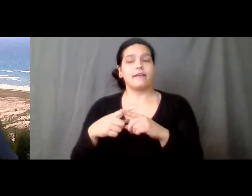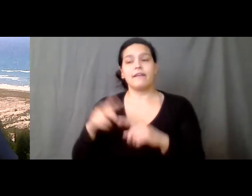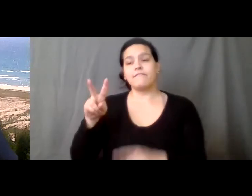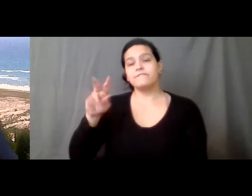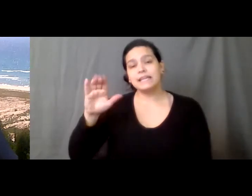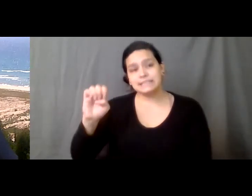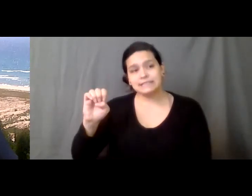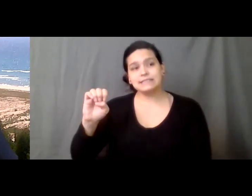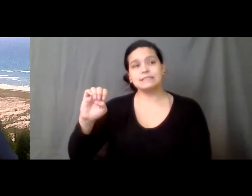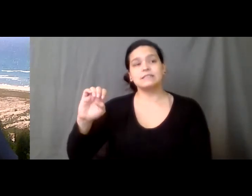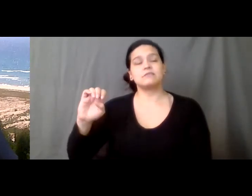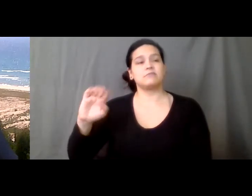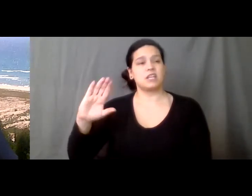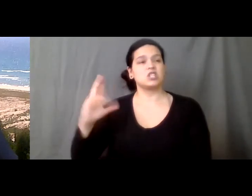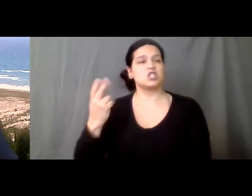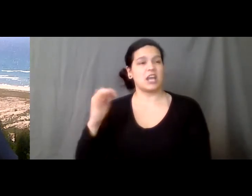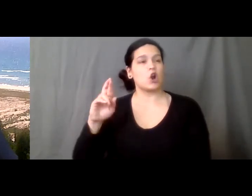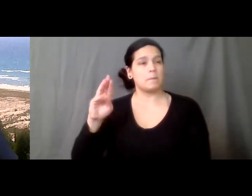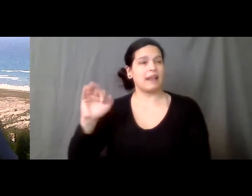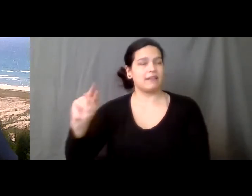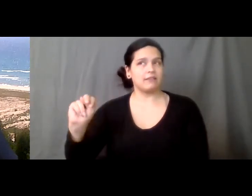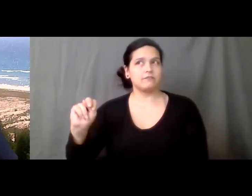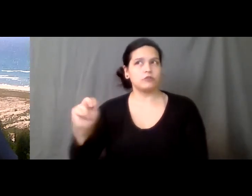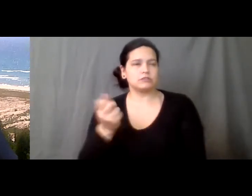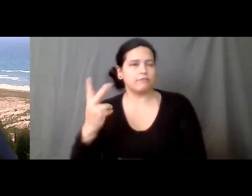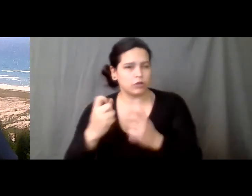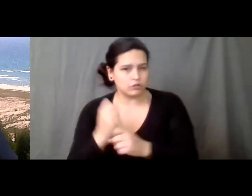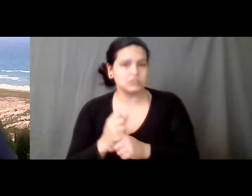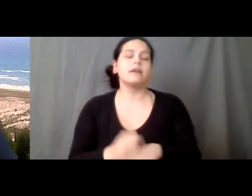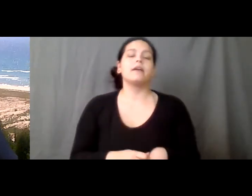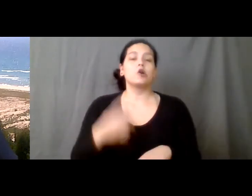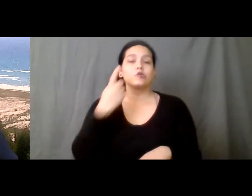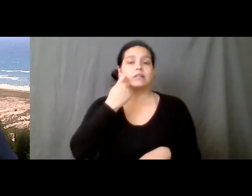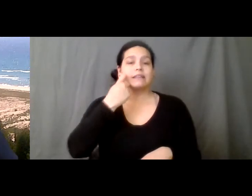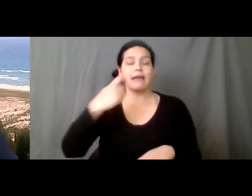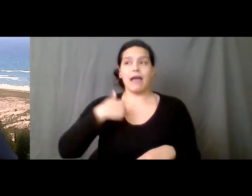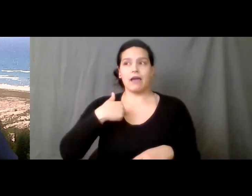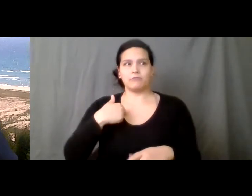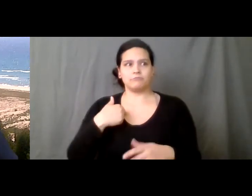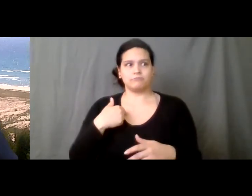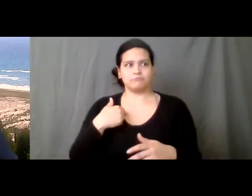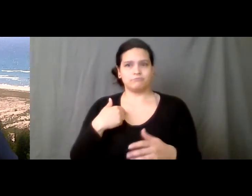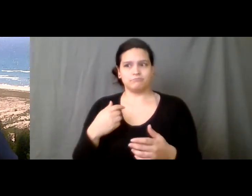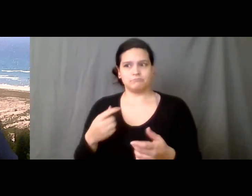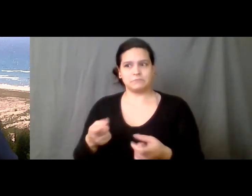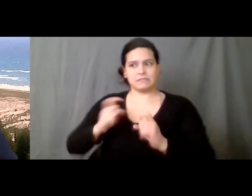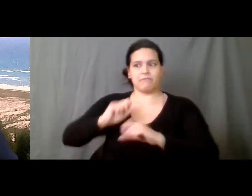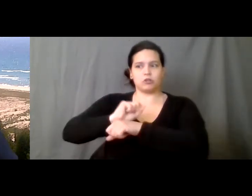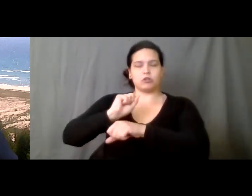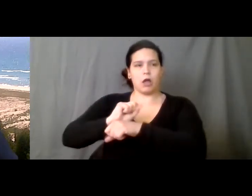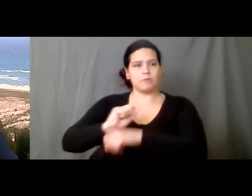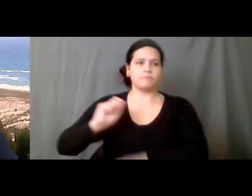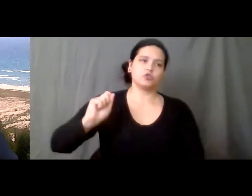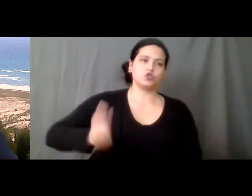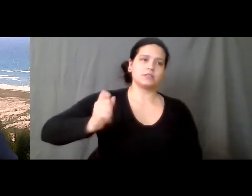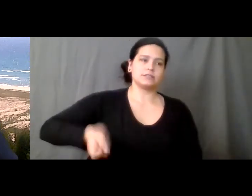in office at the tribe. And recently I was appointed as one of the three appellate justices to the tribe's Supreme Court. So it's over